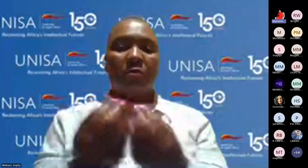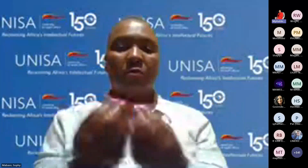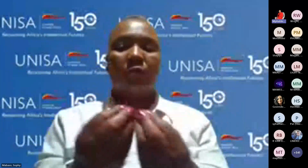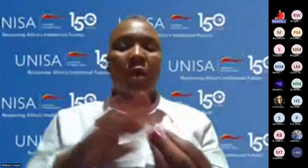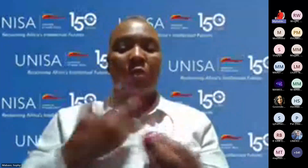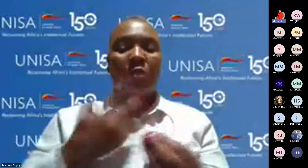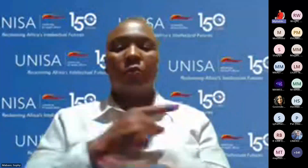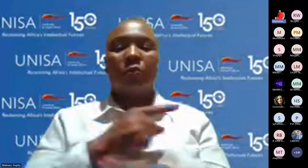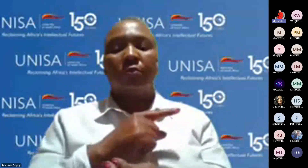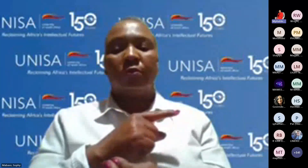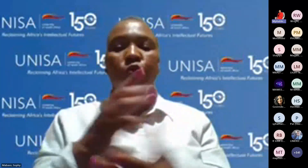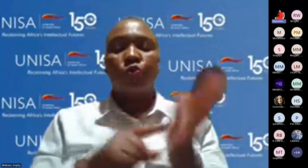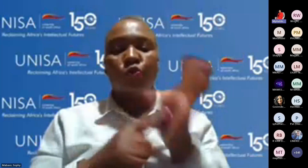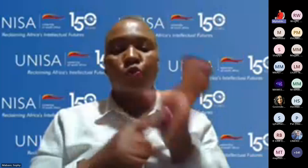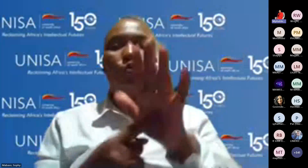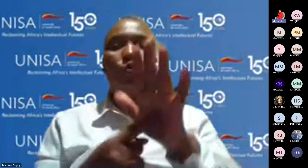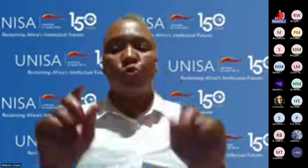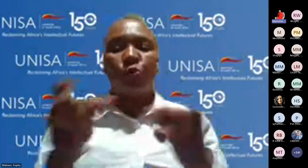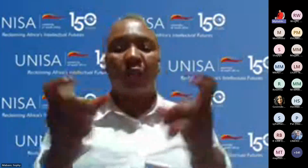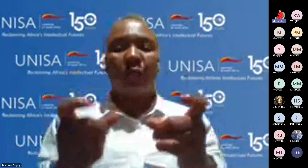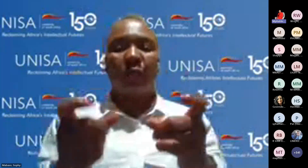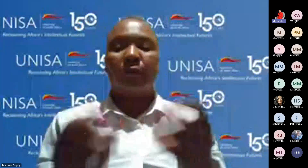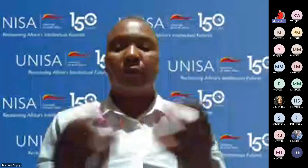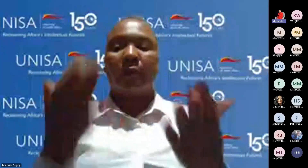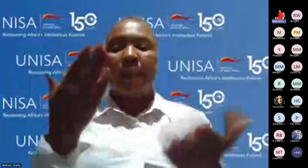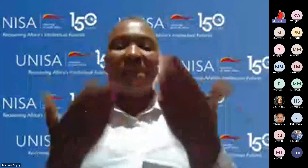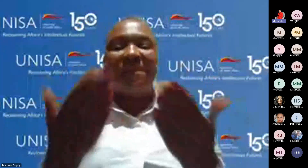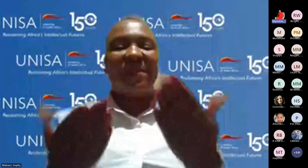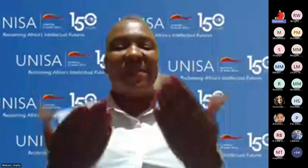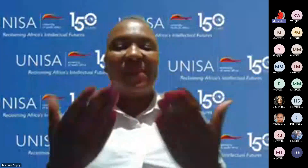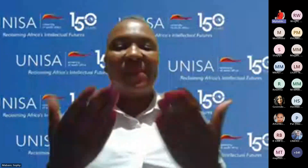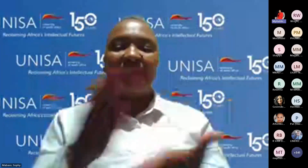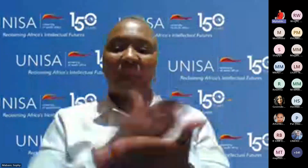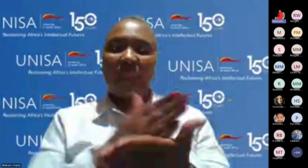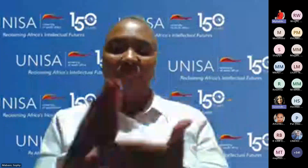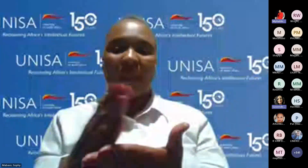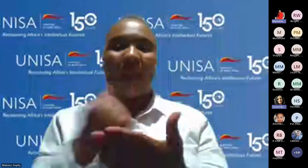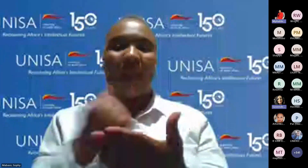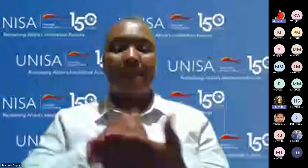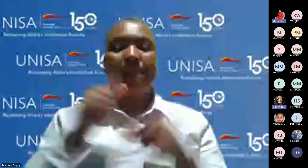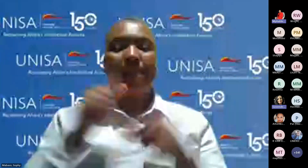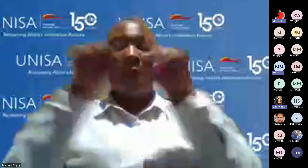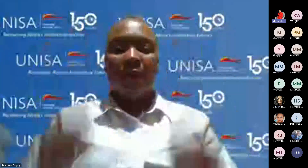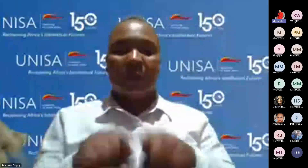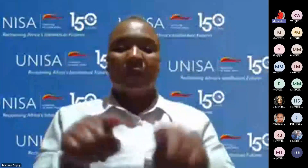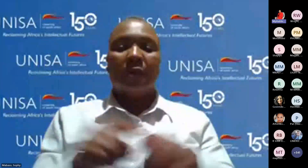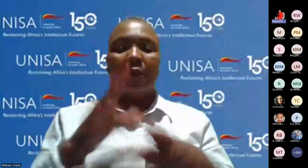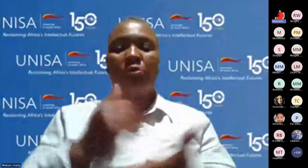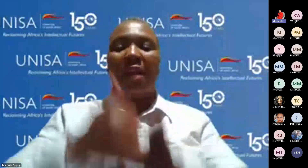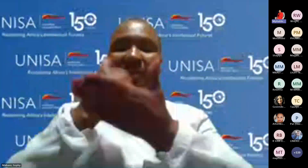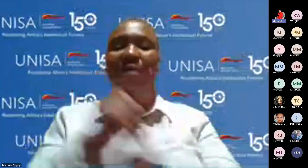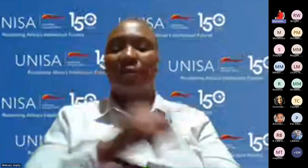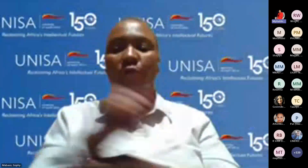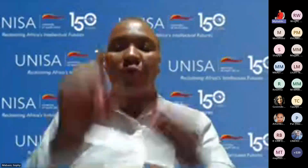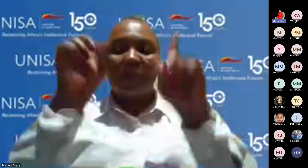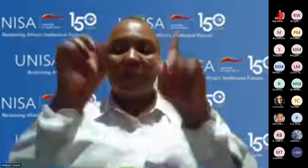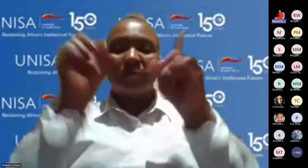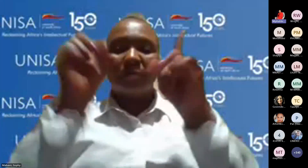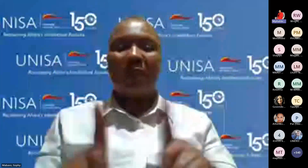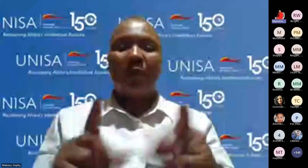want to show you quickly. If maybe I may just share my screen. Yes, it sure. will assist you,